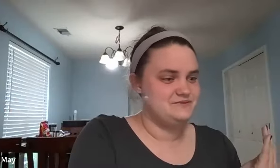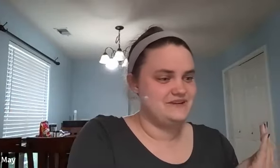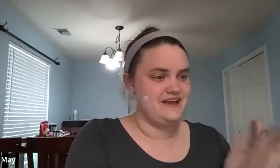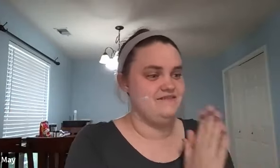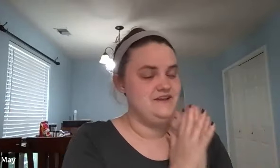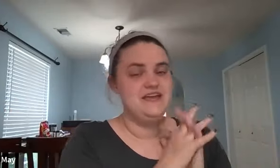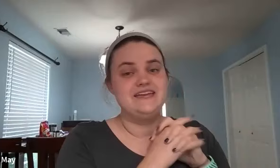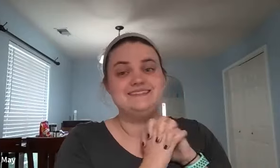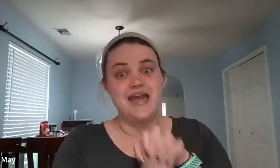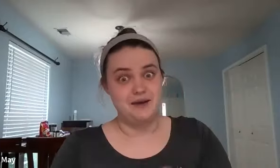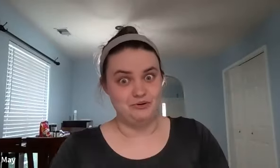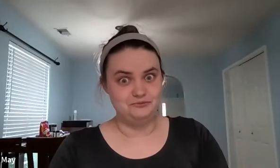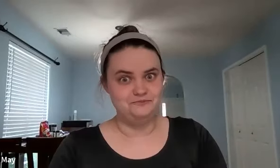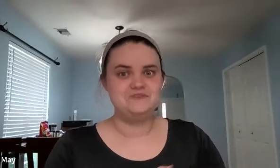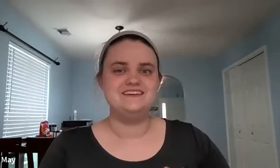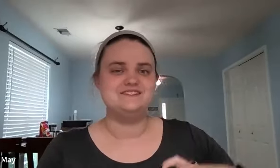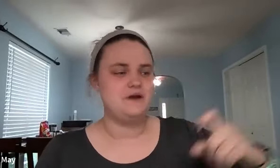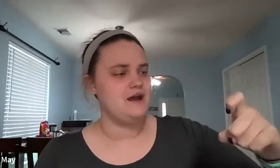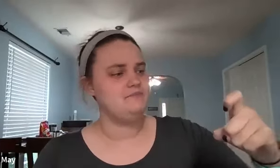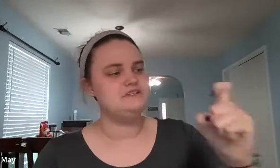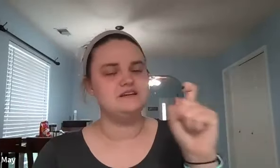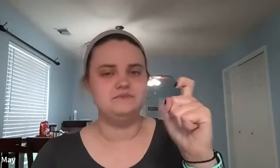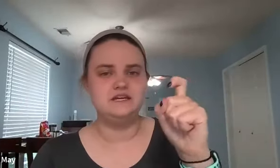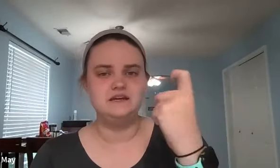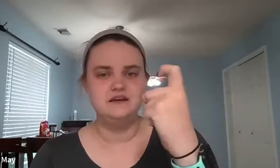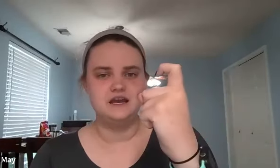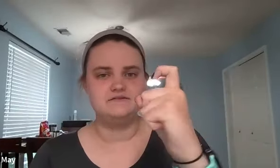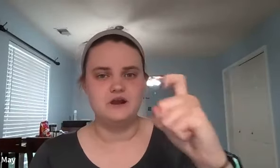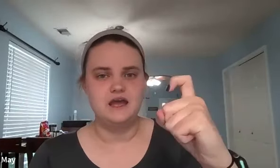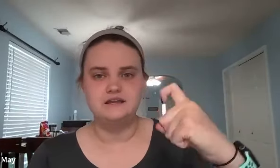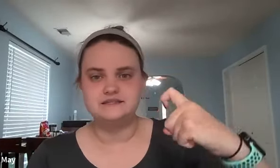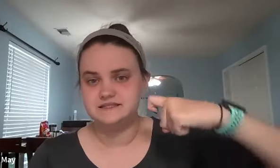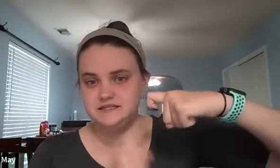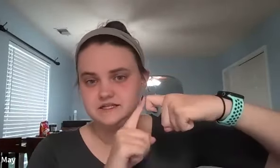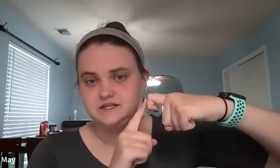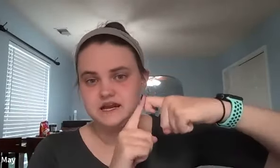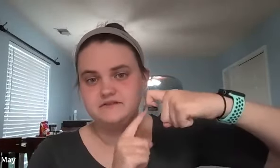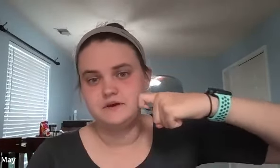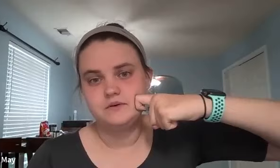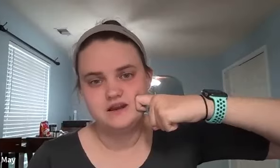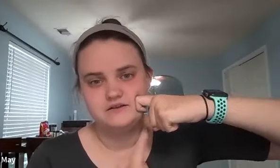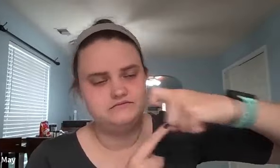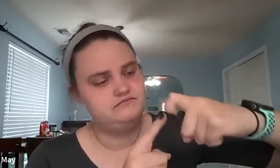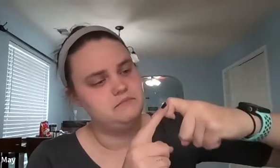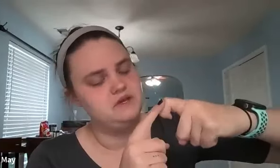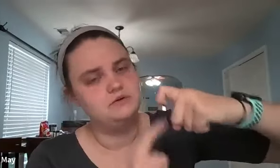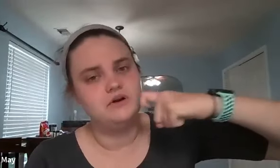one we have is apple. So apple is going to be kind of our X. You're going to have the kind of the middle part